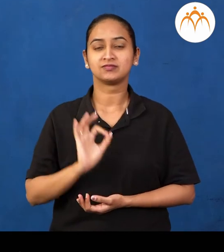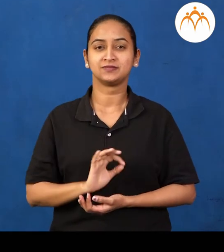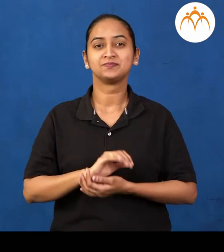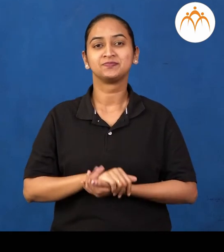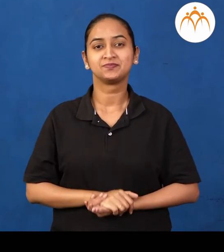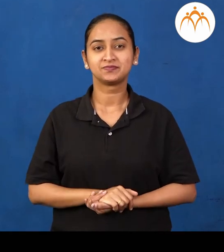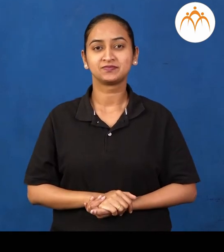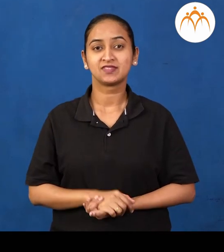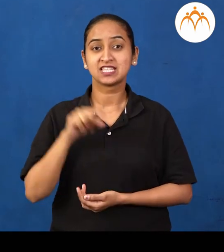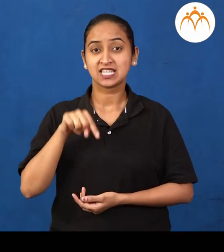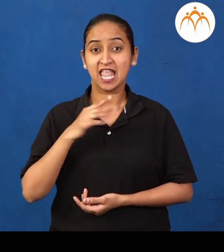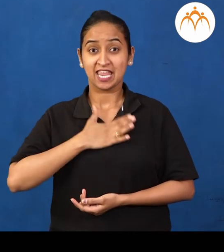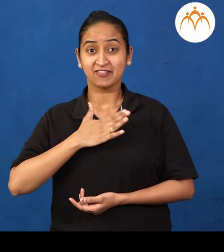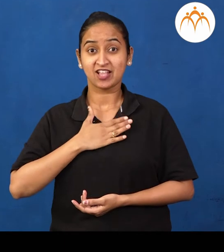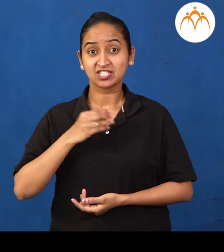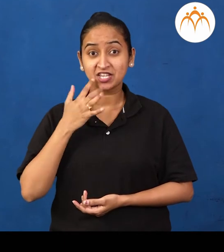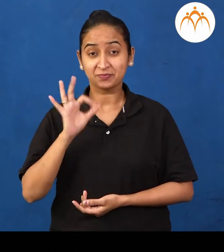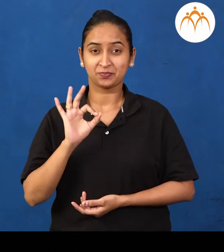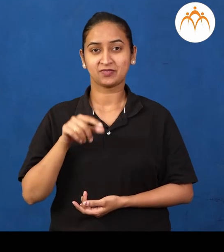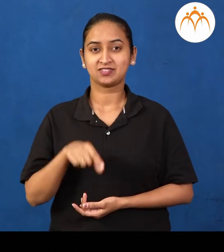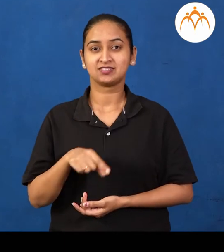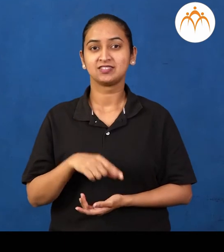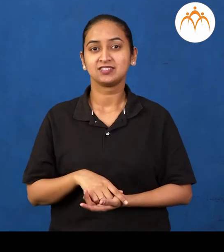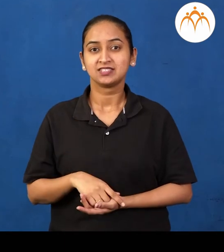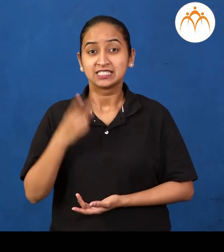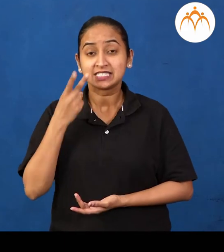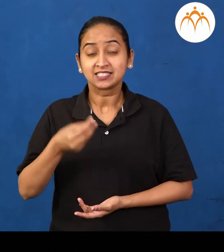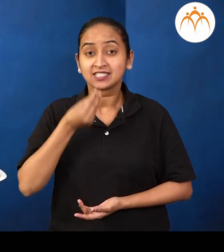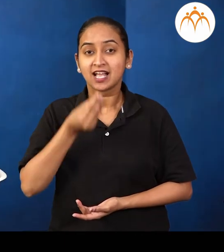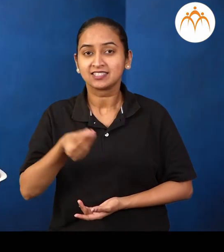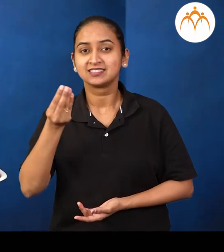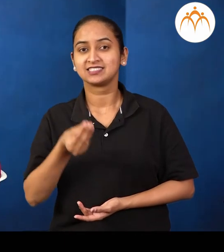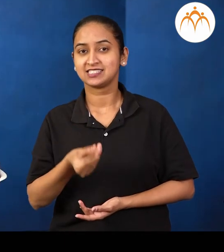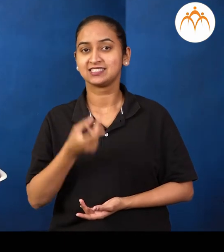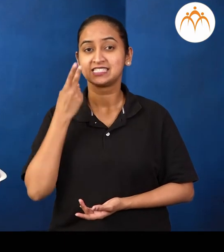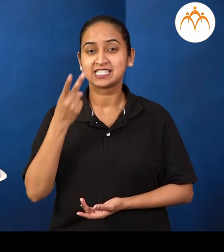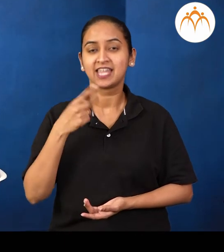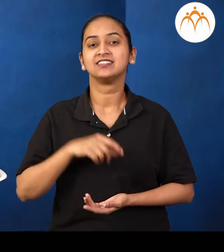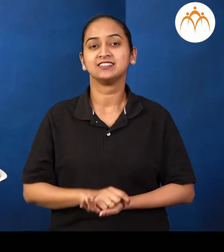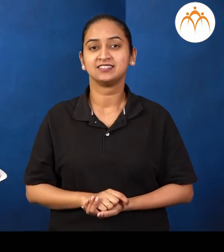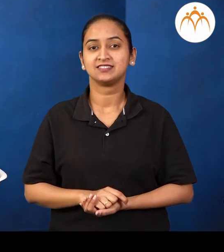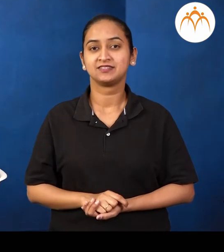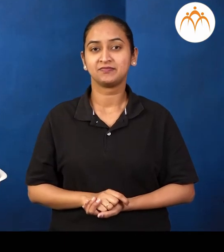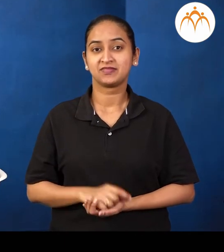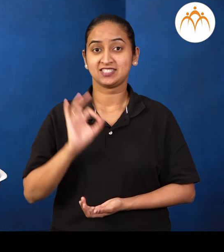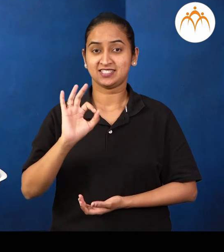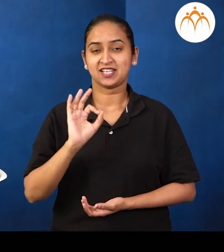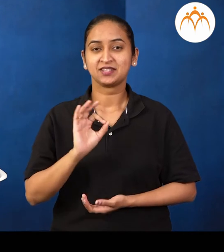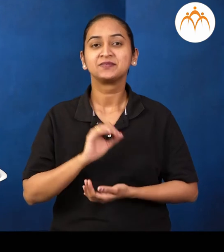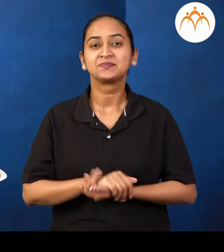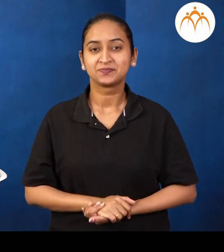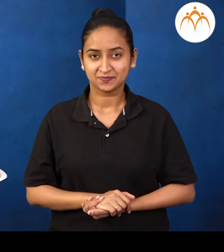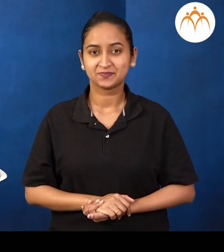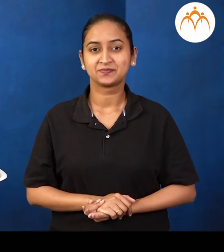tender. Chutney is also tasty. You should test a little. Okay, I will taste. Oh,